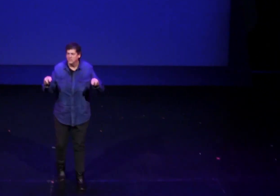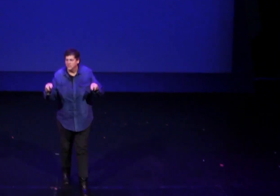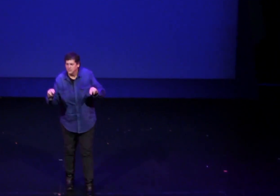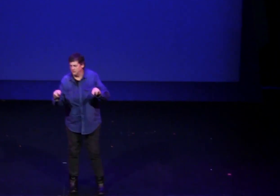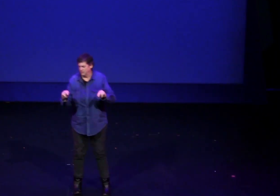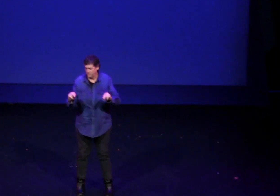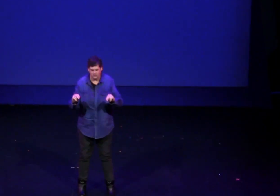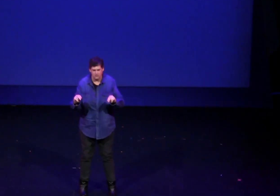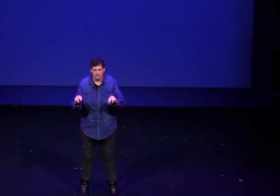No.